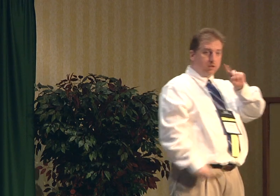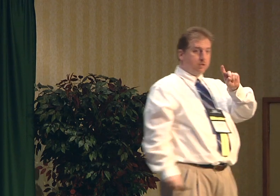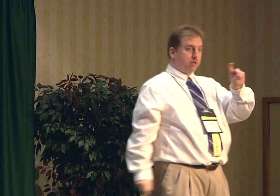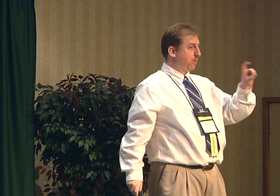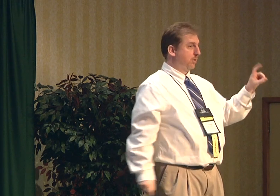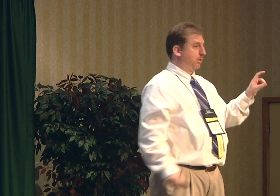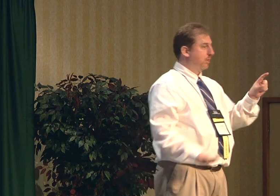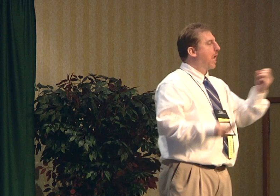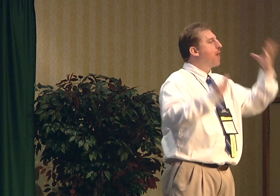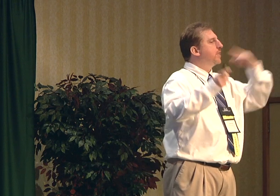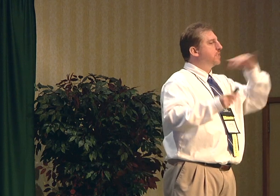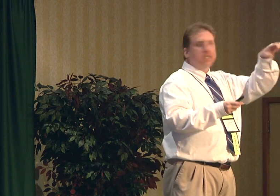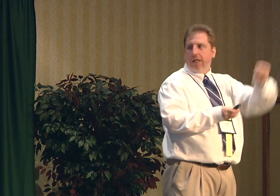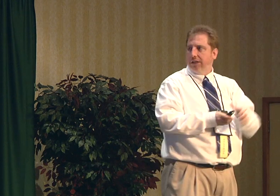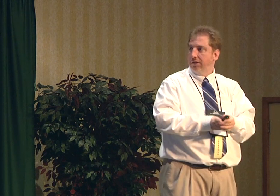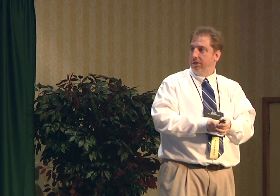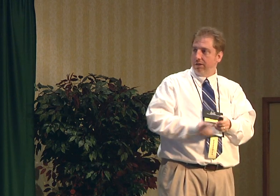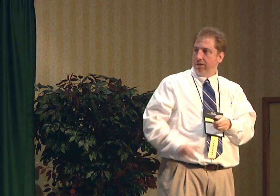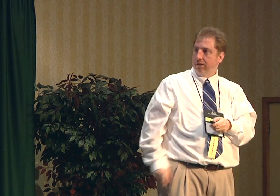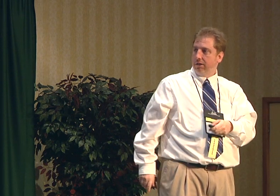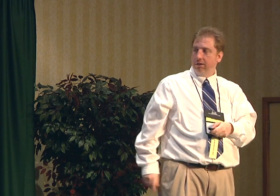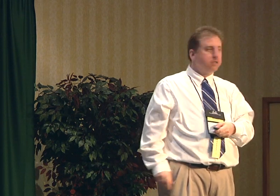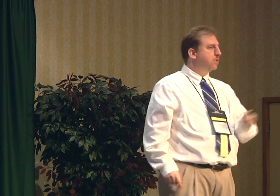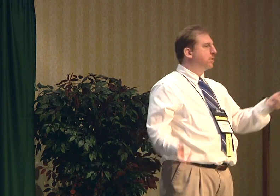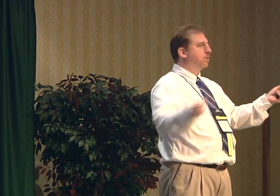Do we have enough facts now to start the fight? How many people say yes?